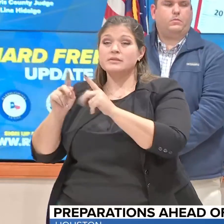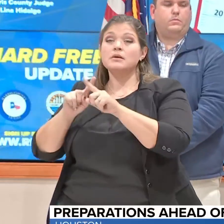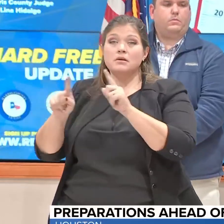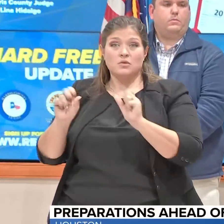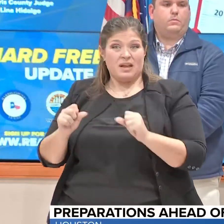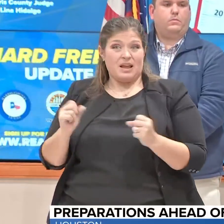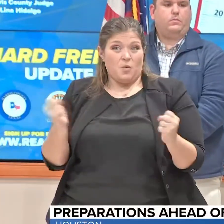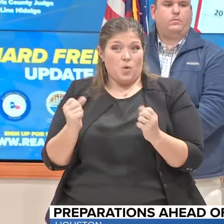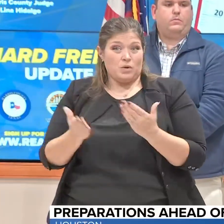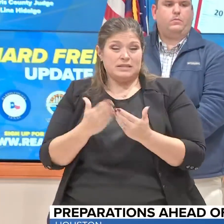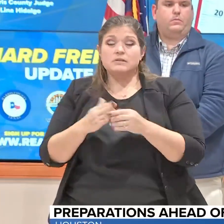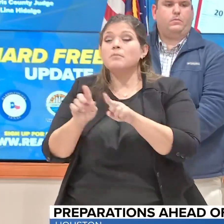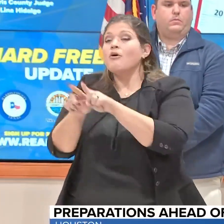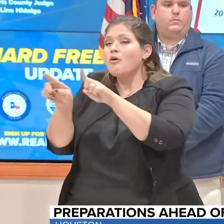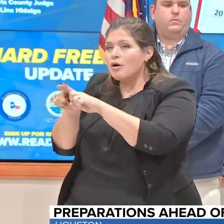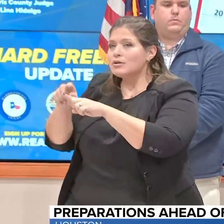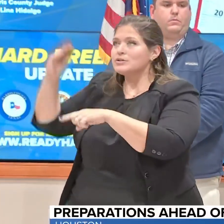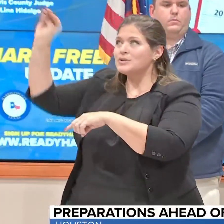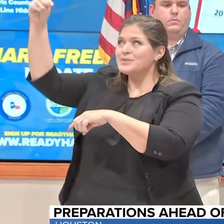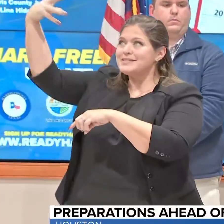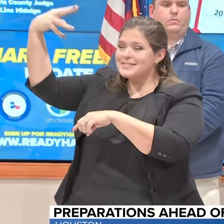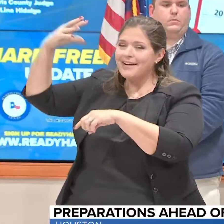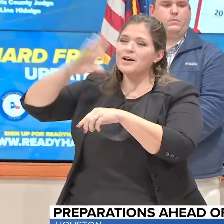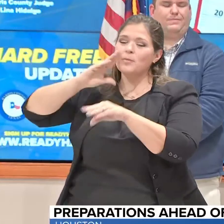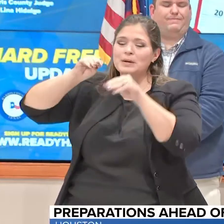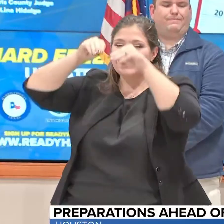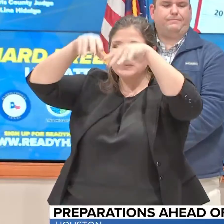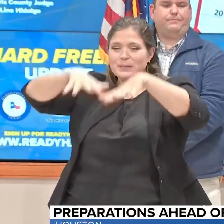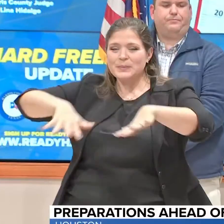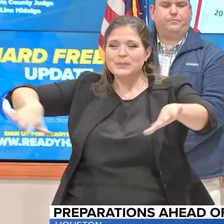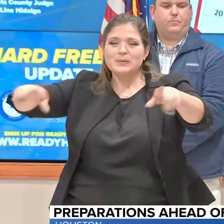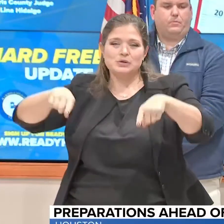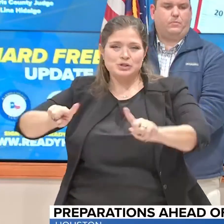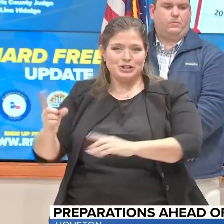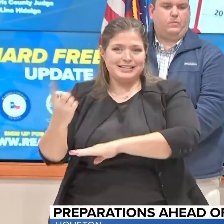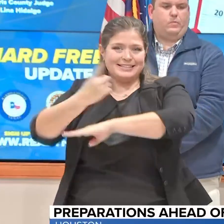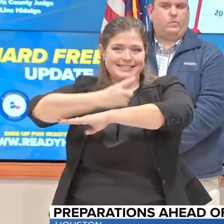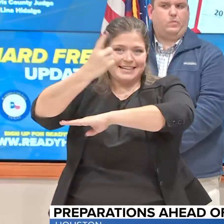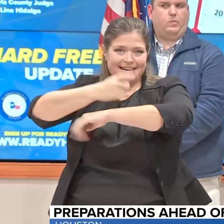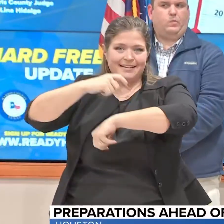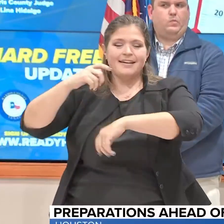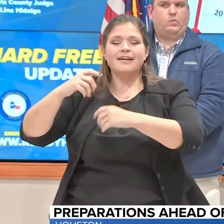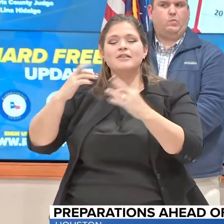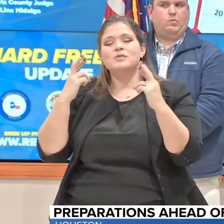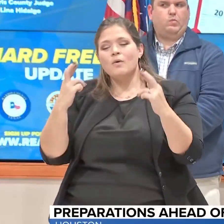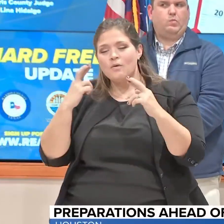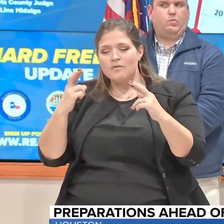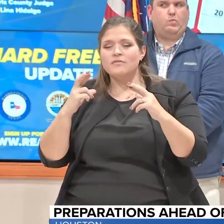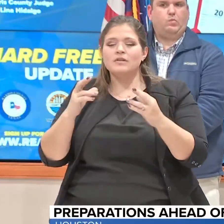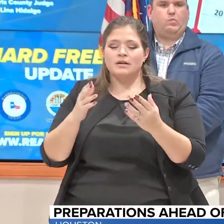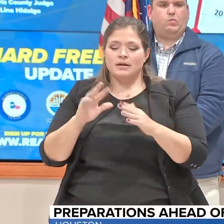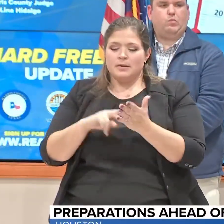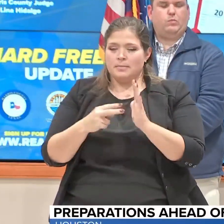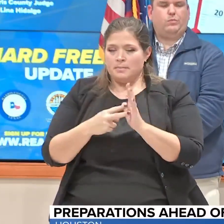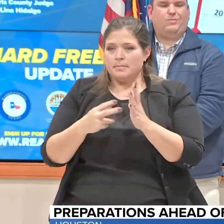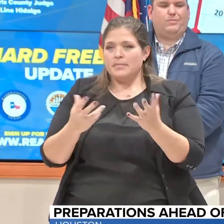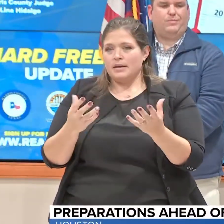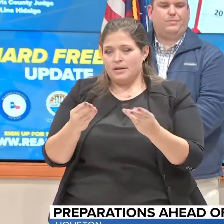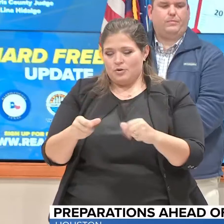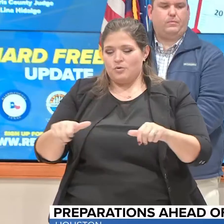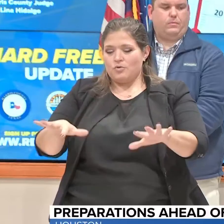sun that's going to be mercifully be coming out all of these days, hopefully it will keep the ground from getting